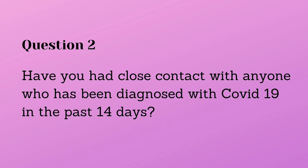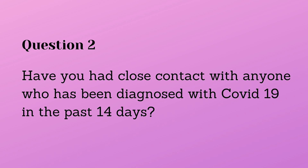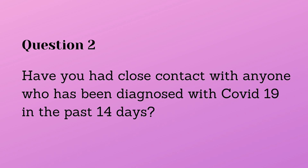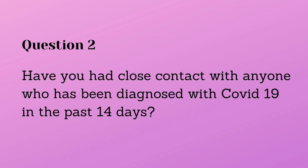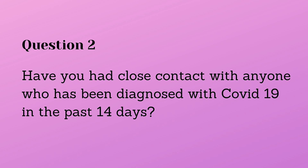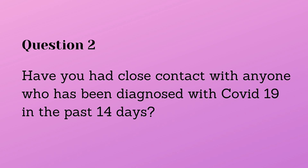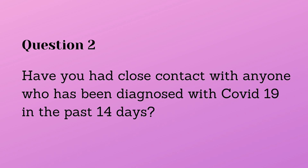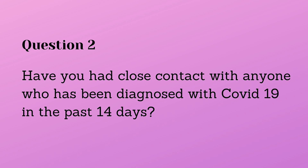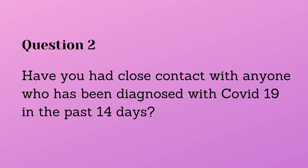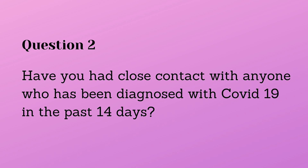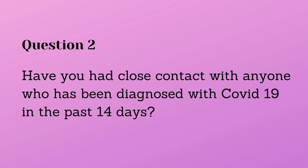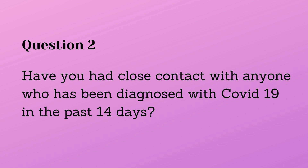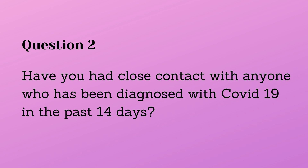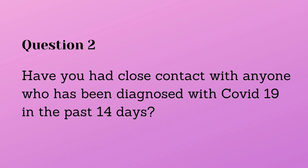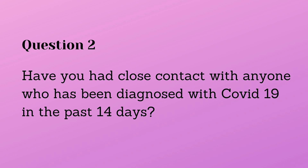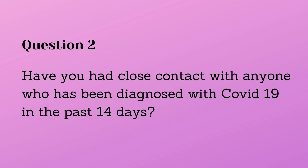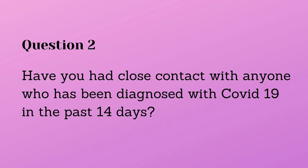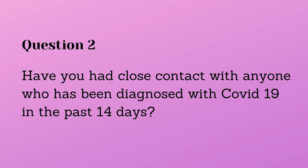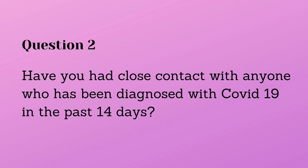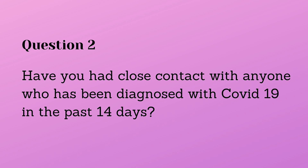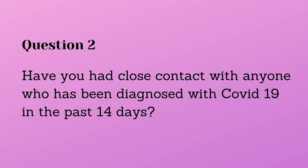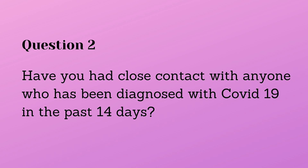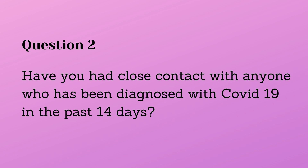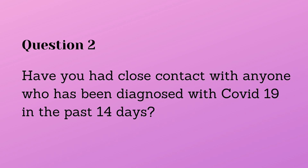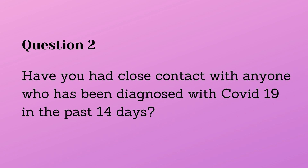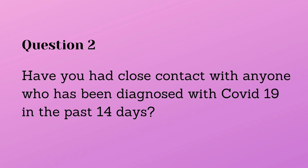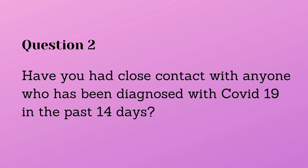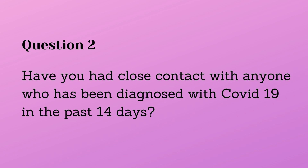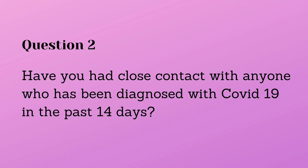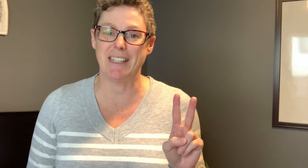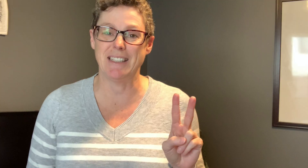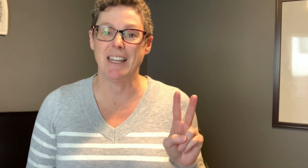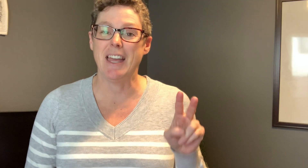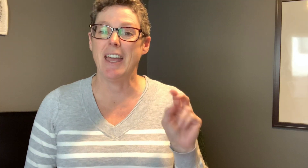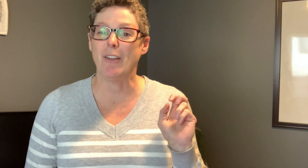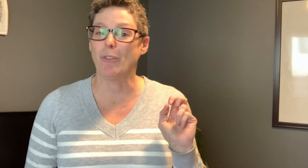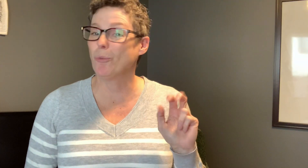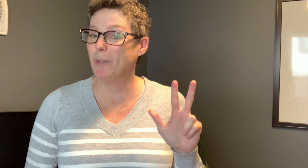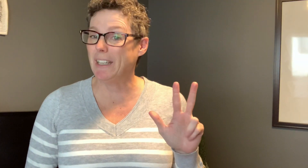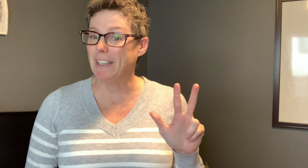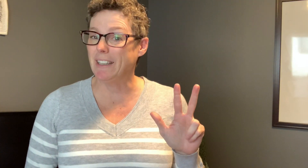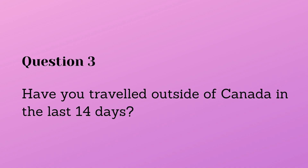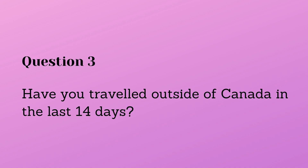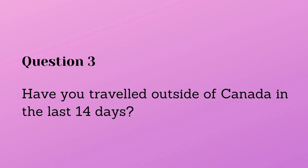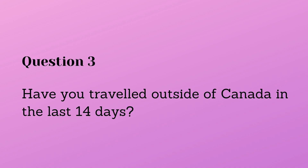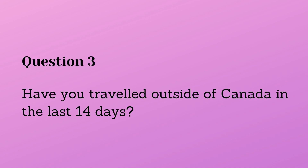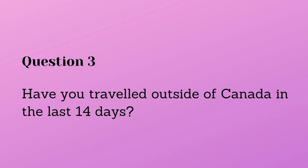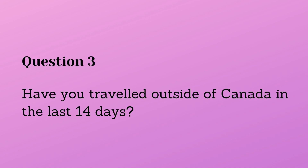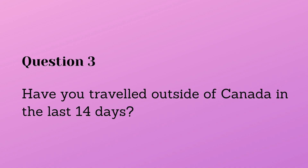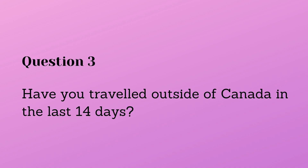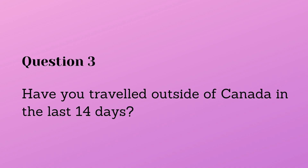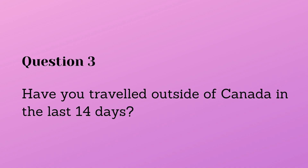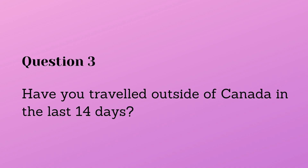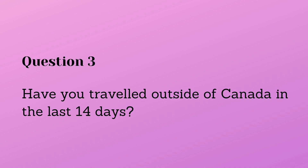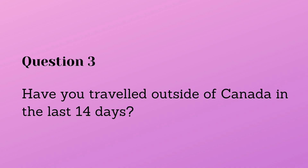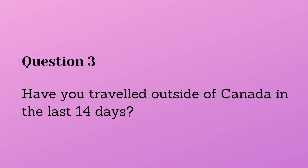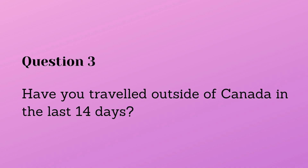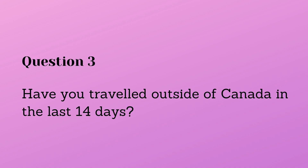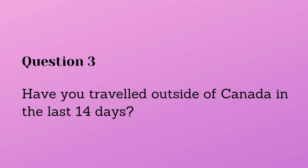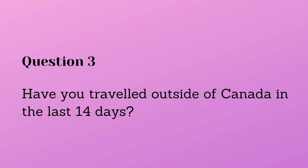anybody who's been diagnosed with COVID-19 in the last 14 days? And 3, have you traveled outside of Canada in the